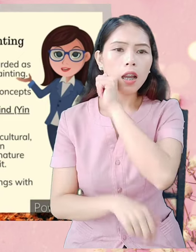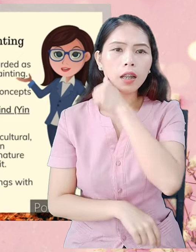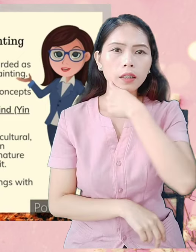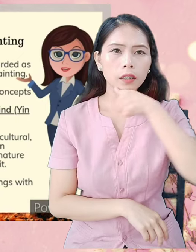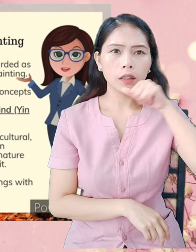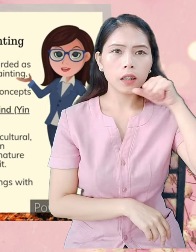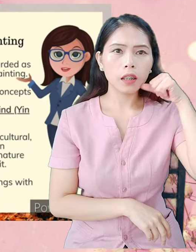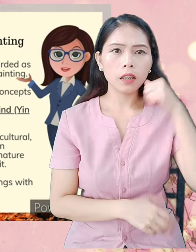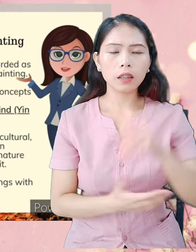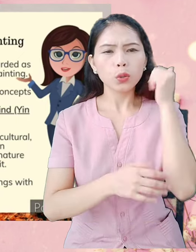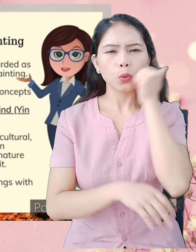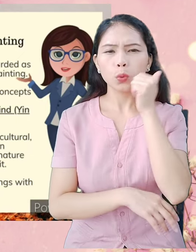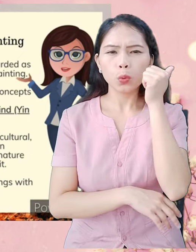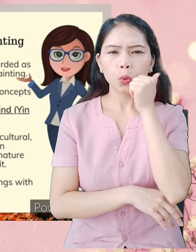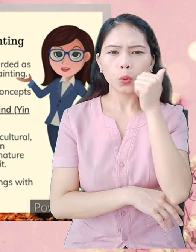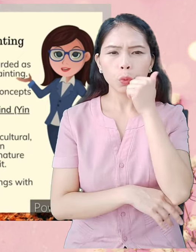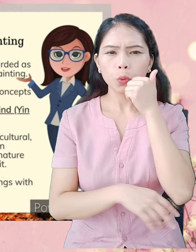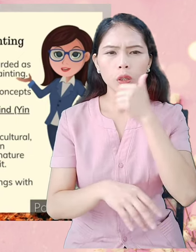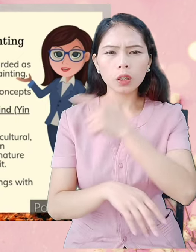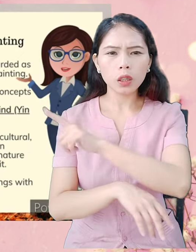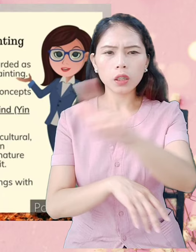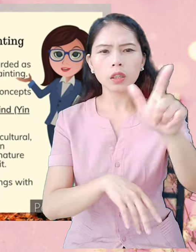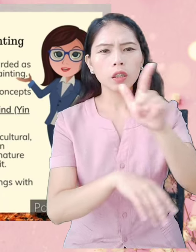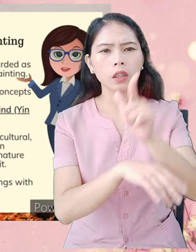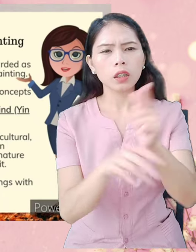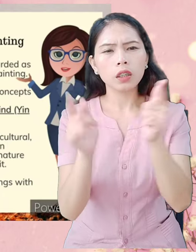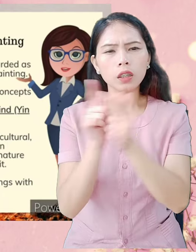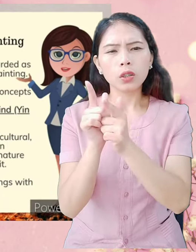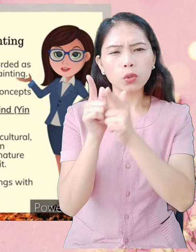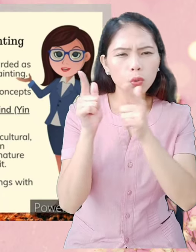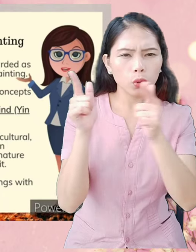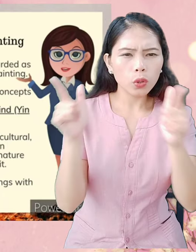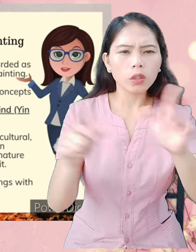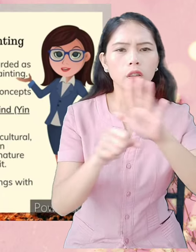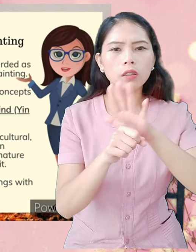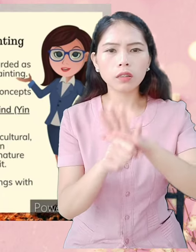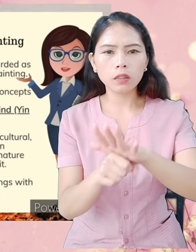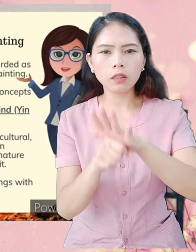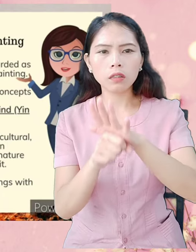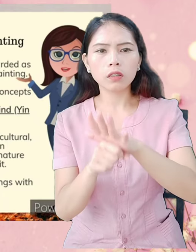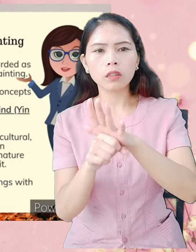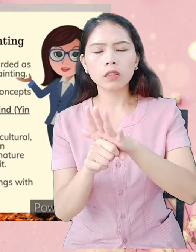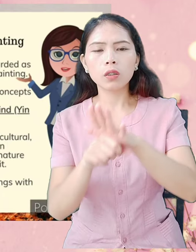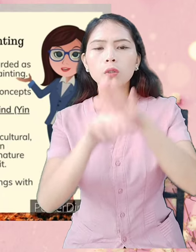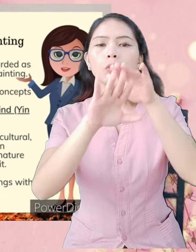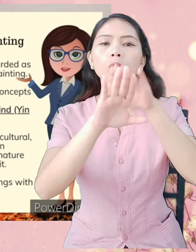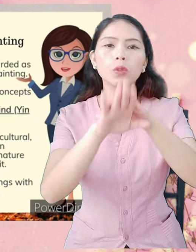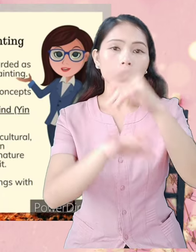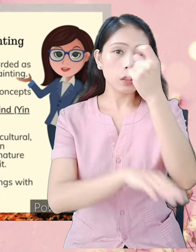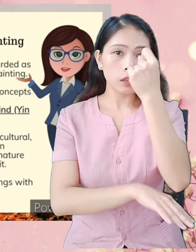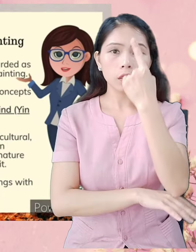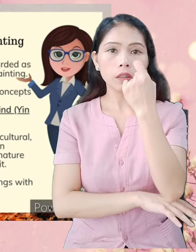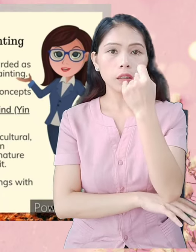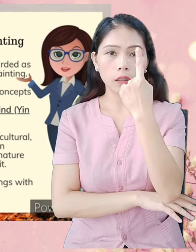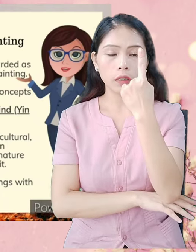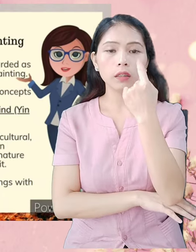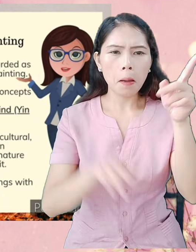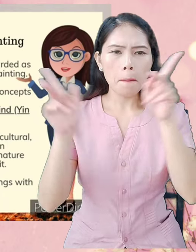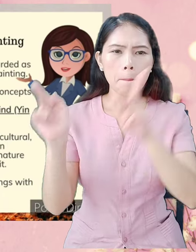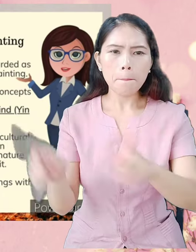agricultural, has always laid great stress on understanding the pattern of